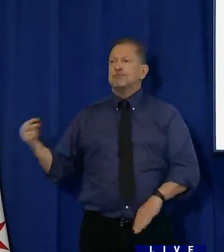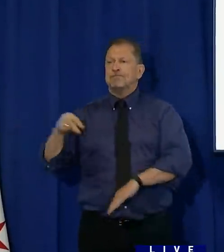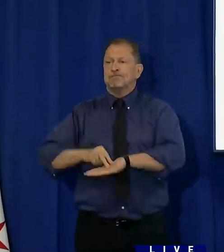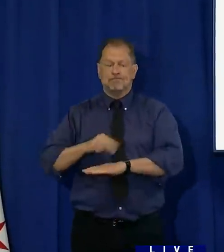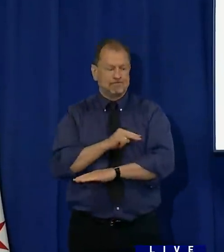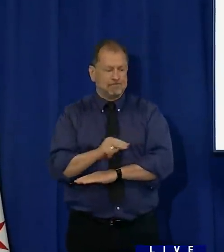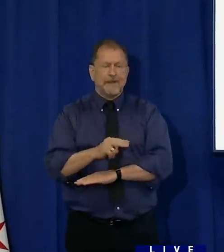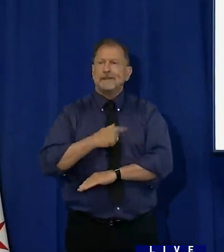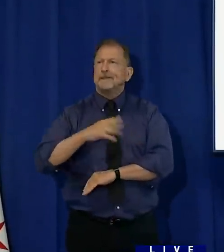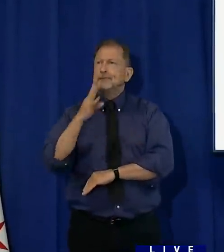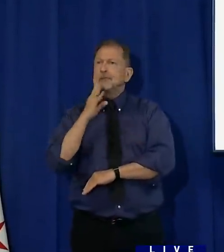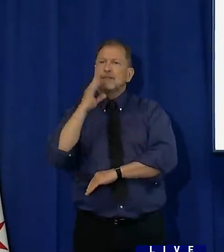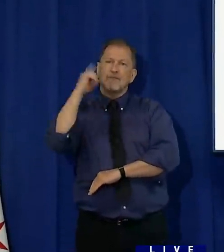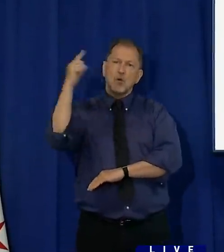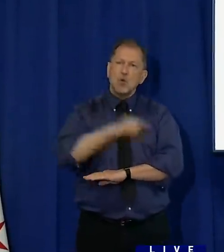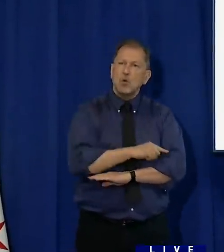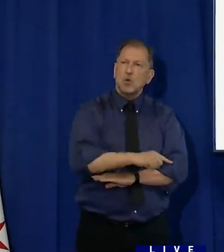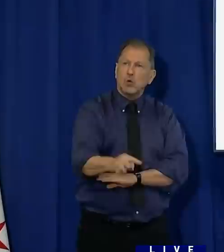desperation.